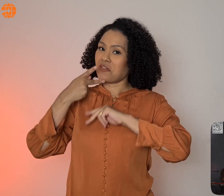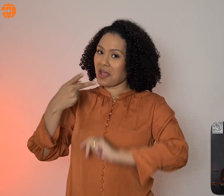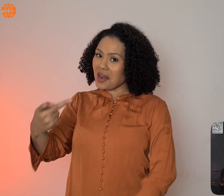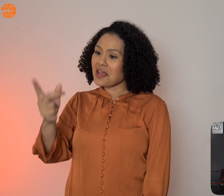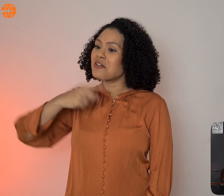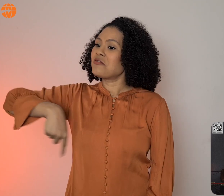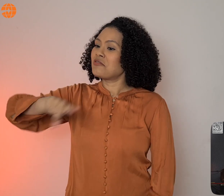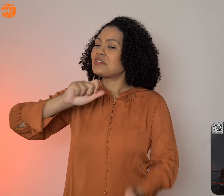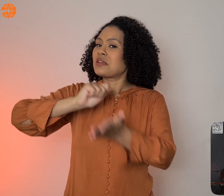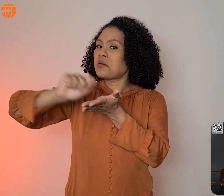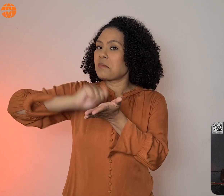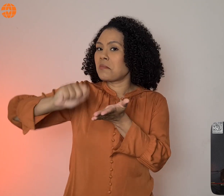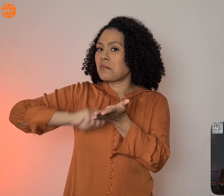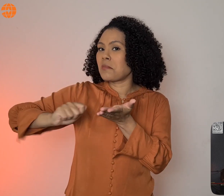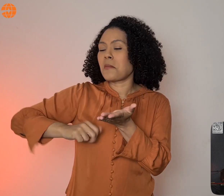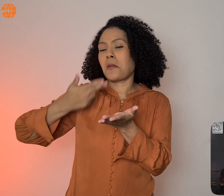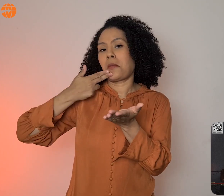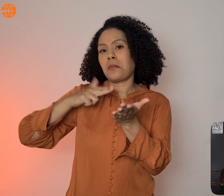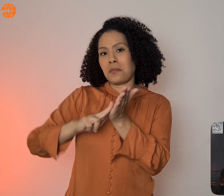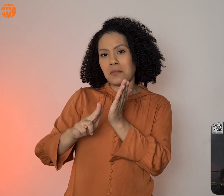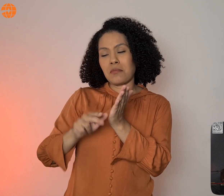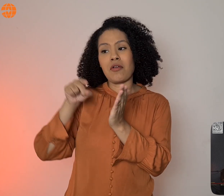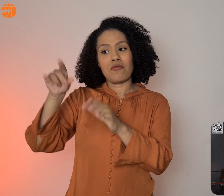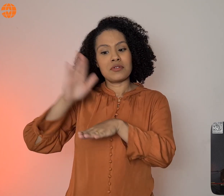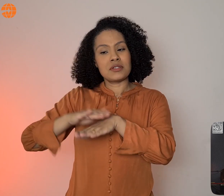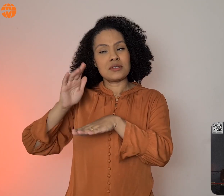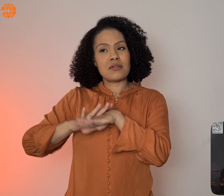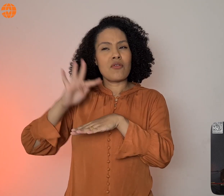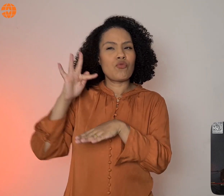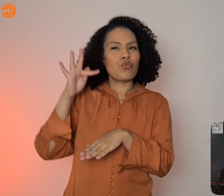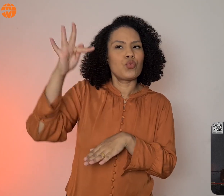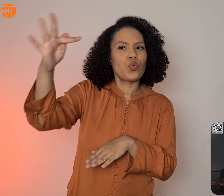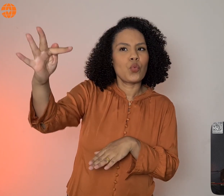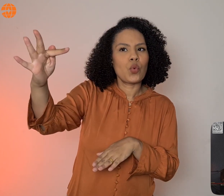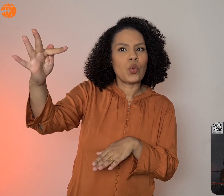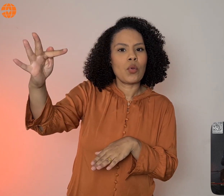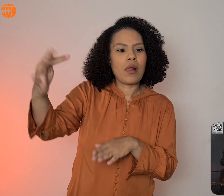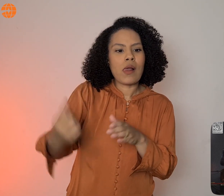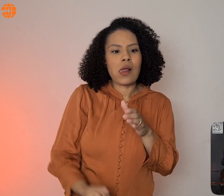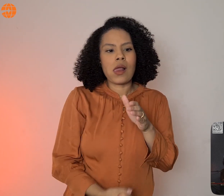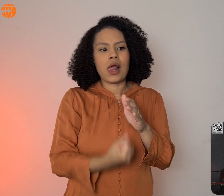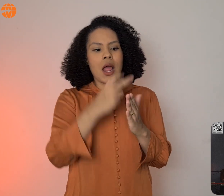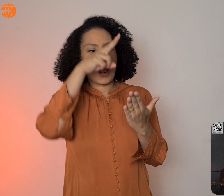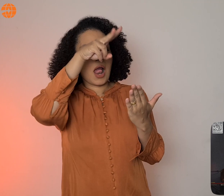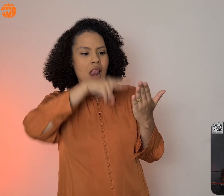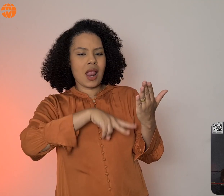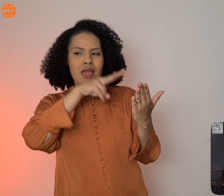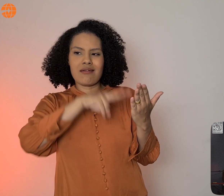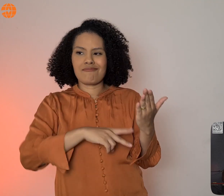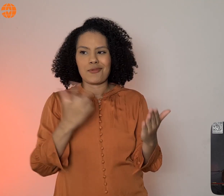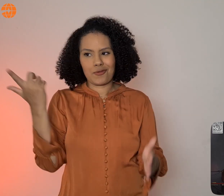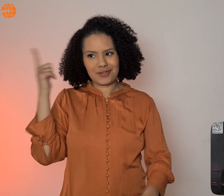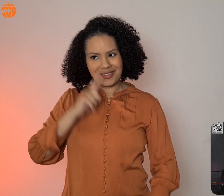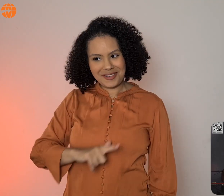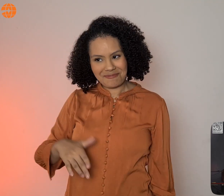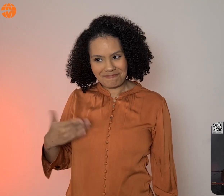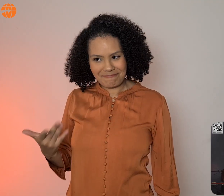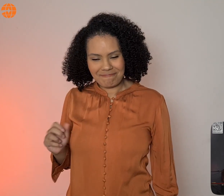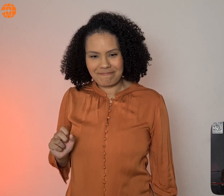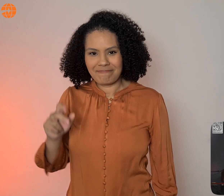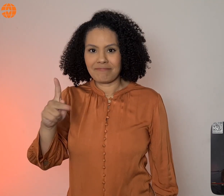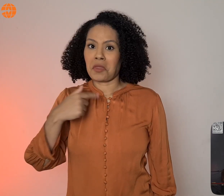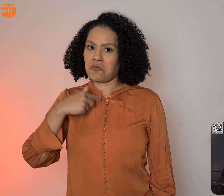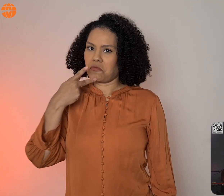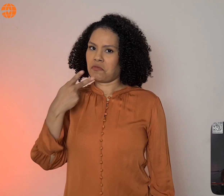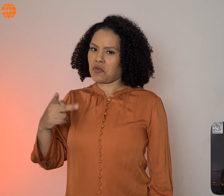vão ter casado, alguns de vocês vão ter filhos. So write a letter to your future self and tell yourself what you think you need to